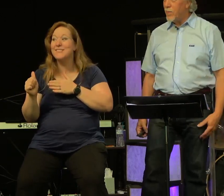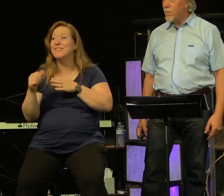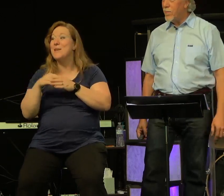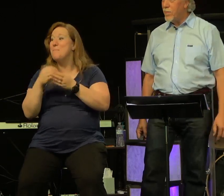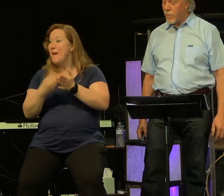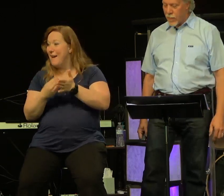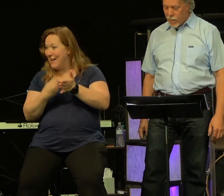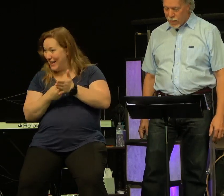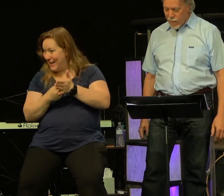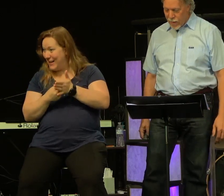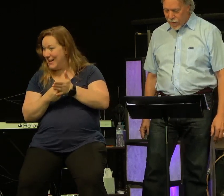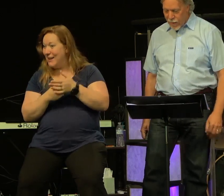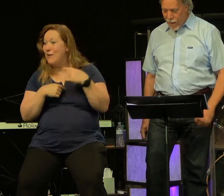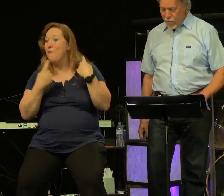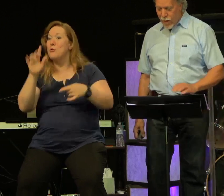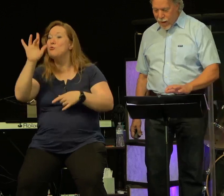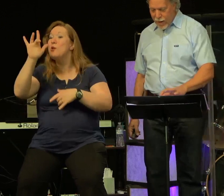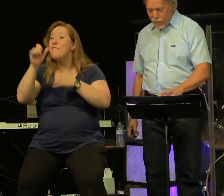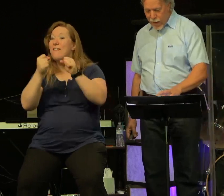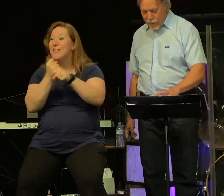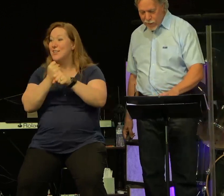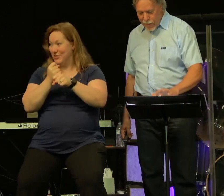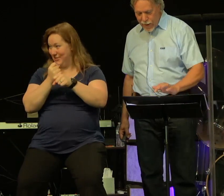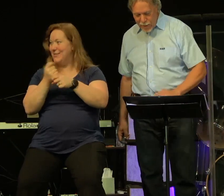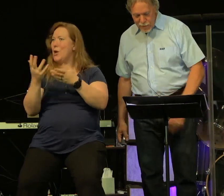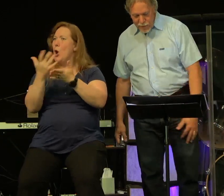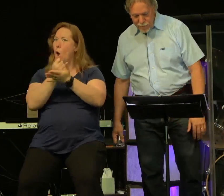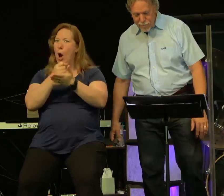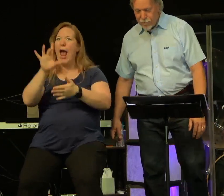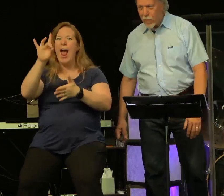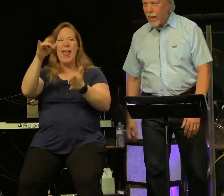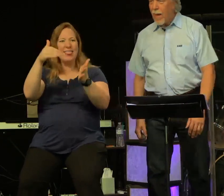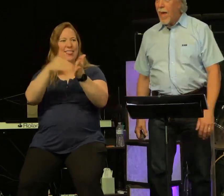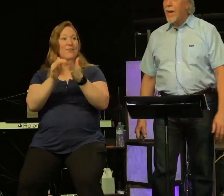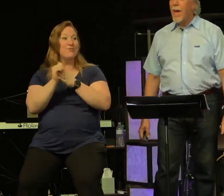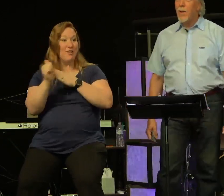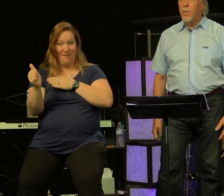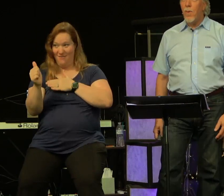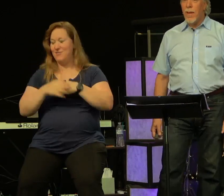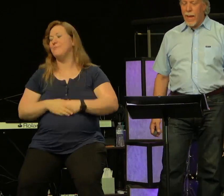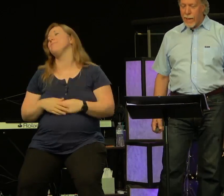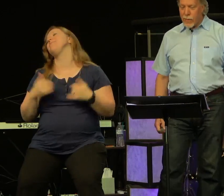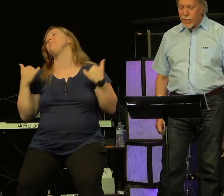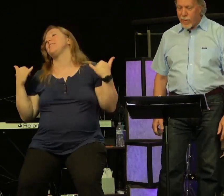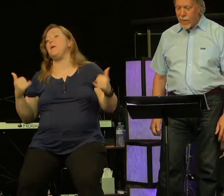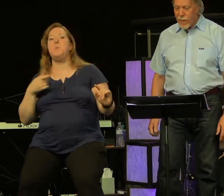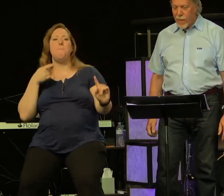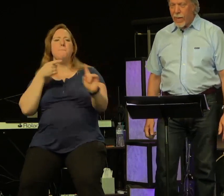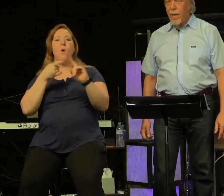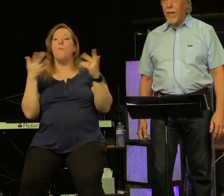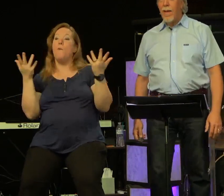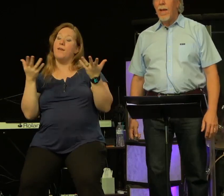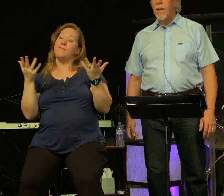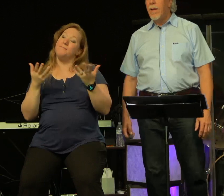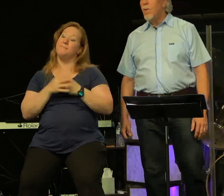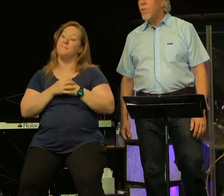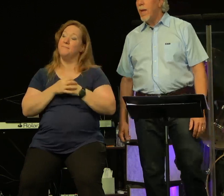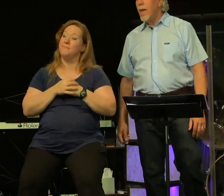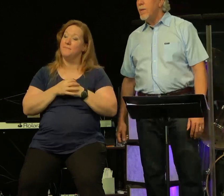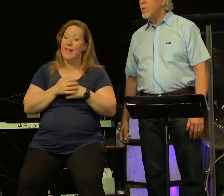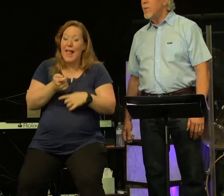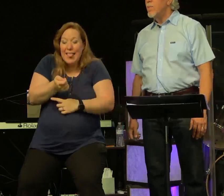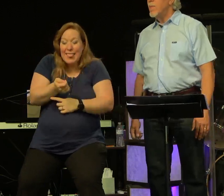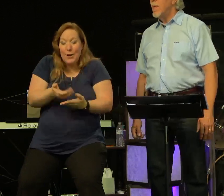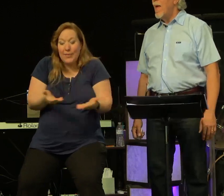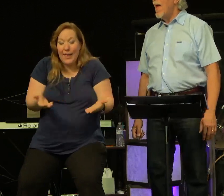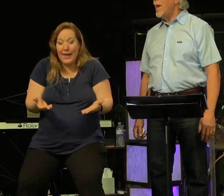change. Wow. Over $8,000. Now, the point is, little